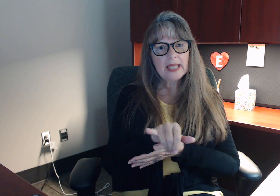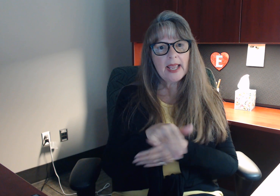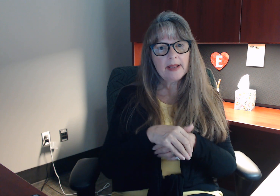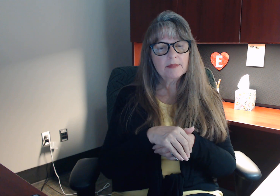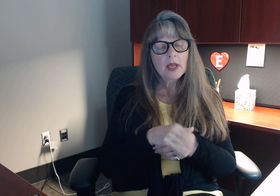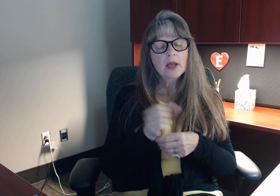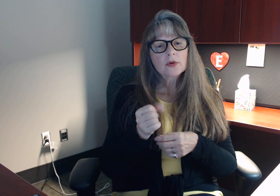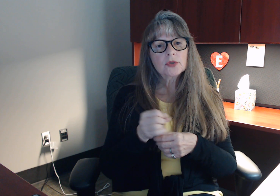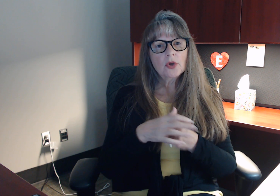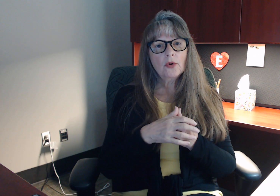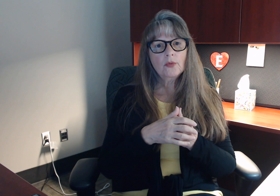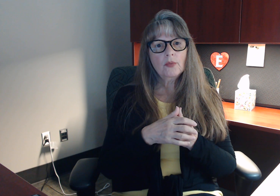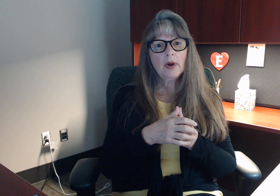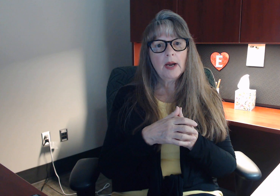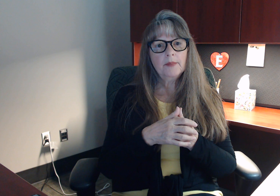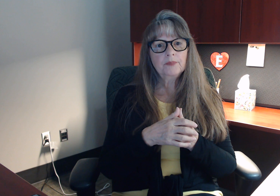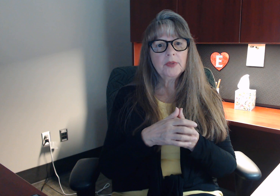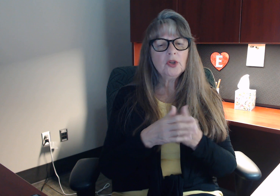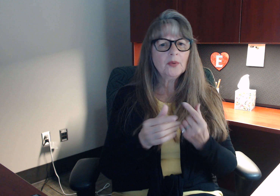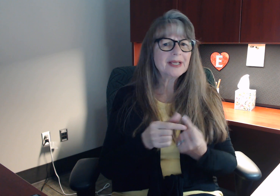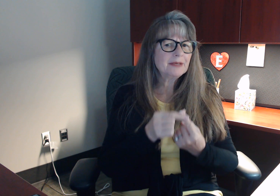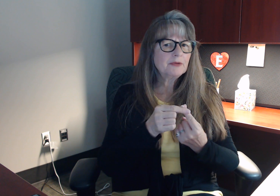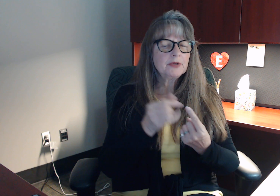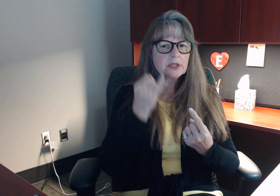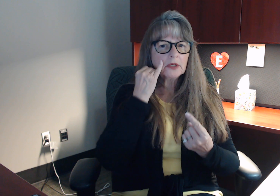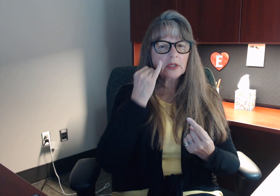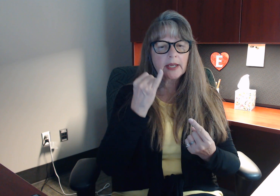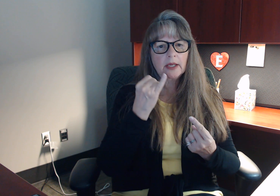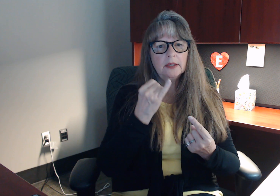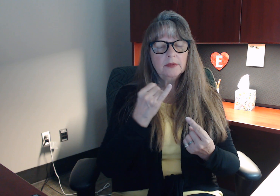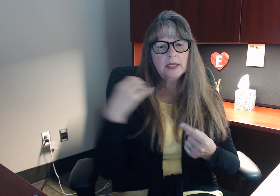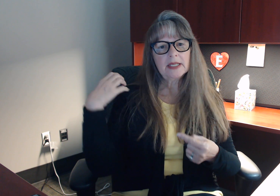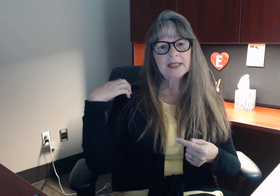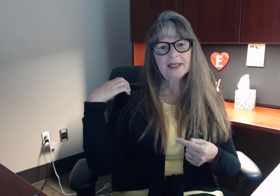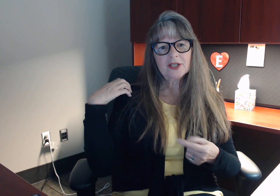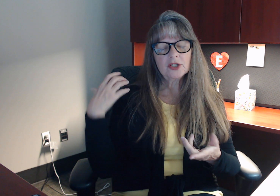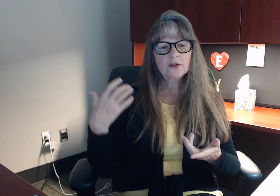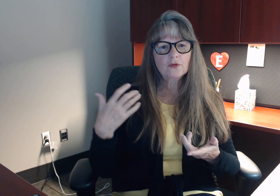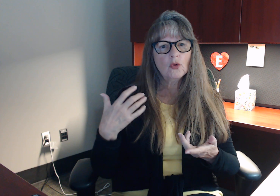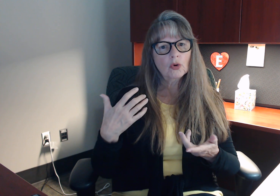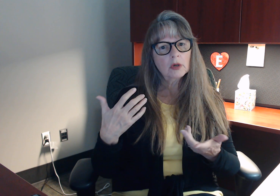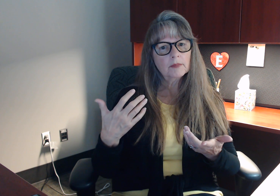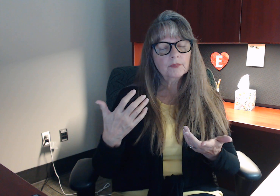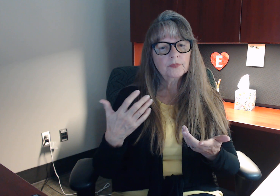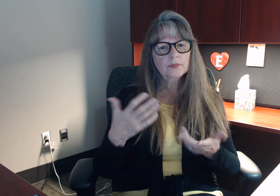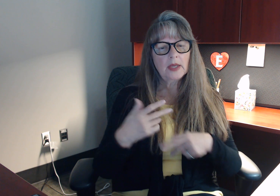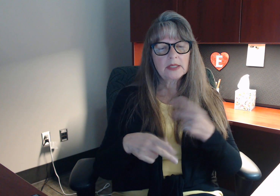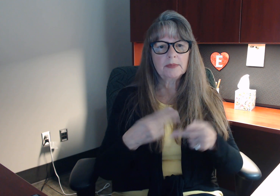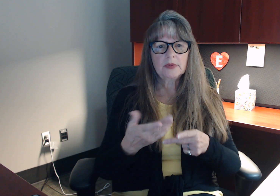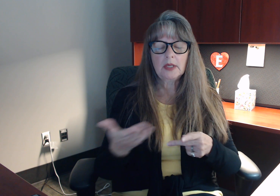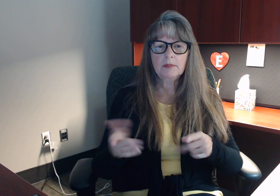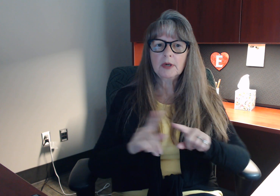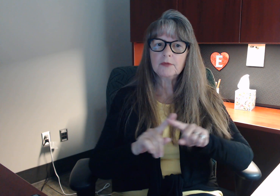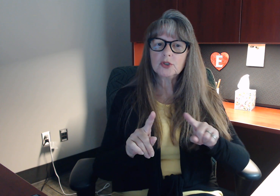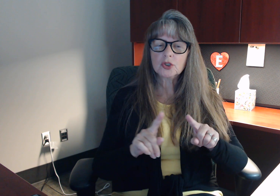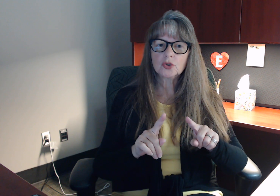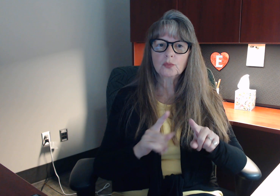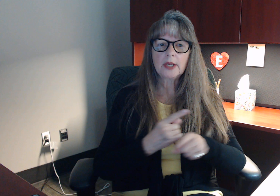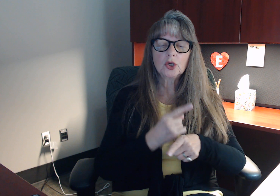same. So, except if it's an executive or that type of thing. But if it's just a